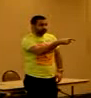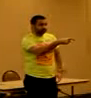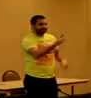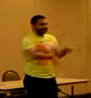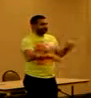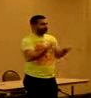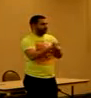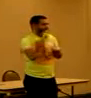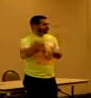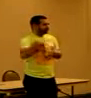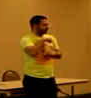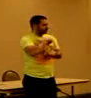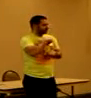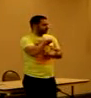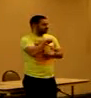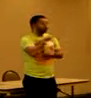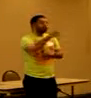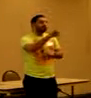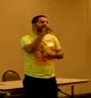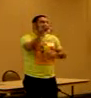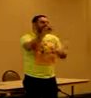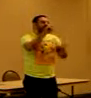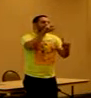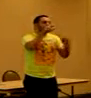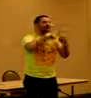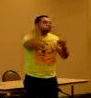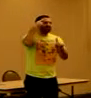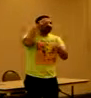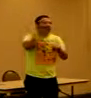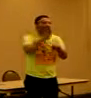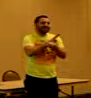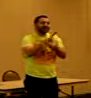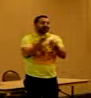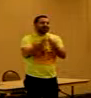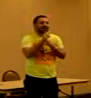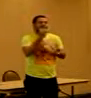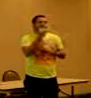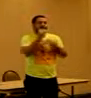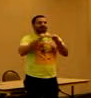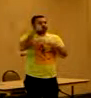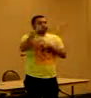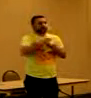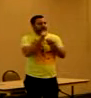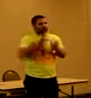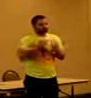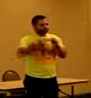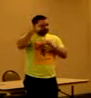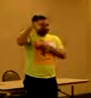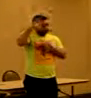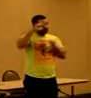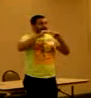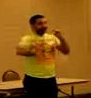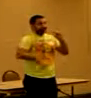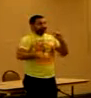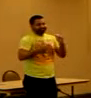licensed? If not, they can't work for us. So that applies for businesses with 15 or more